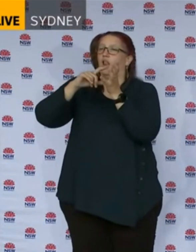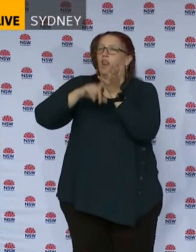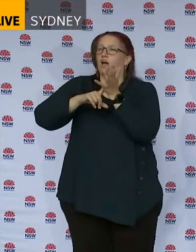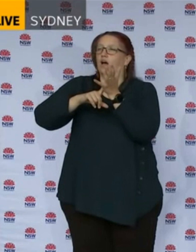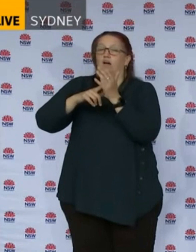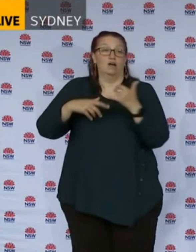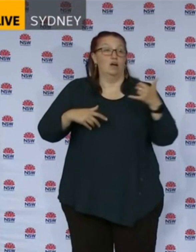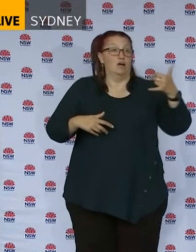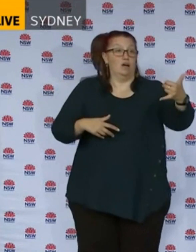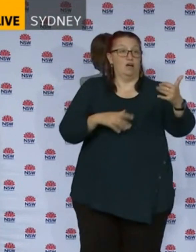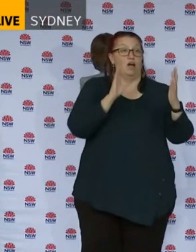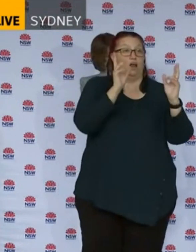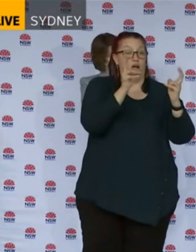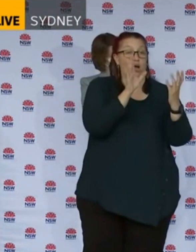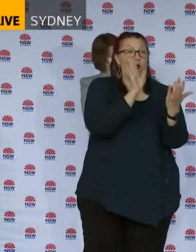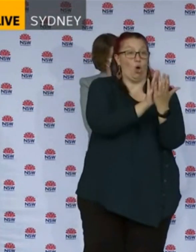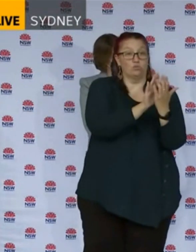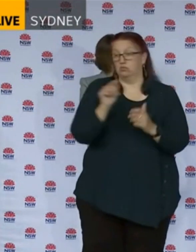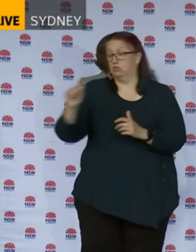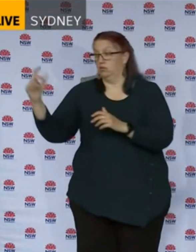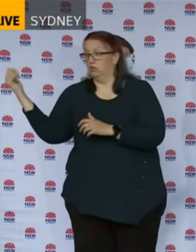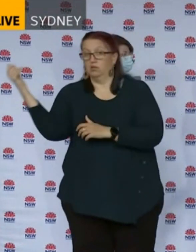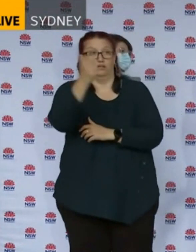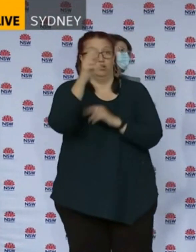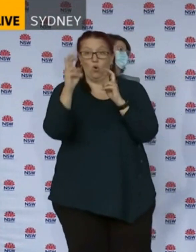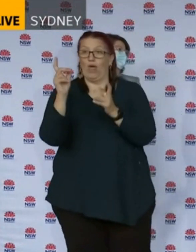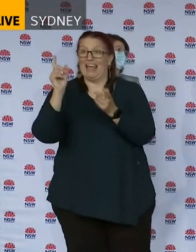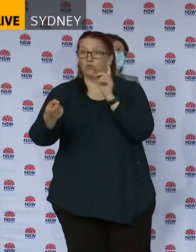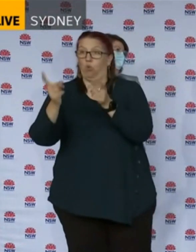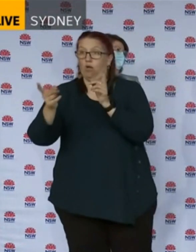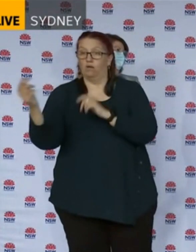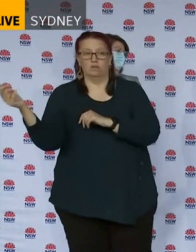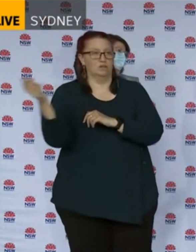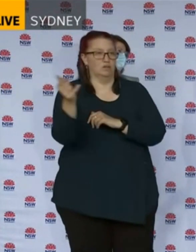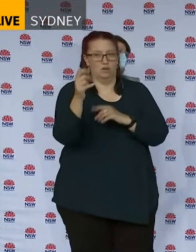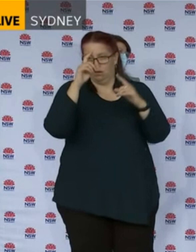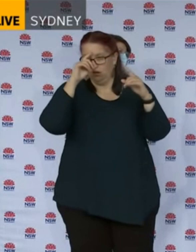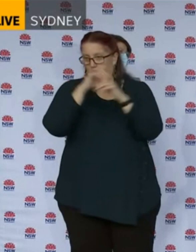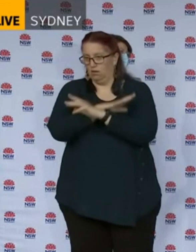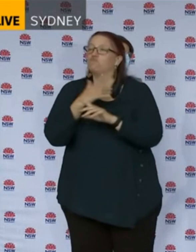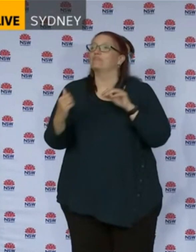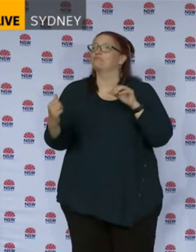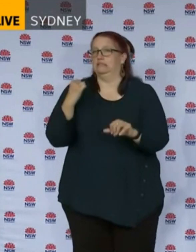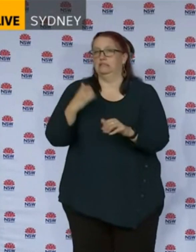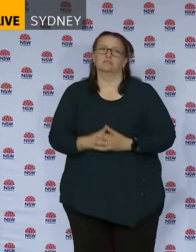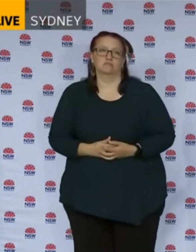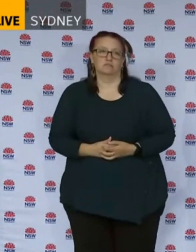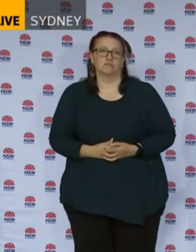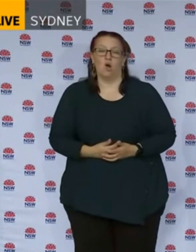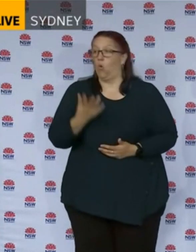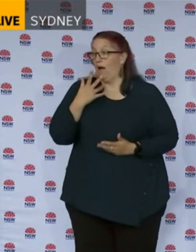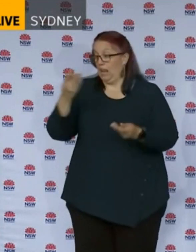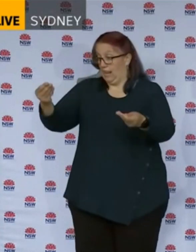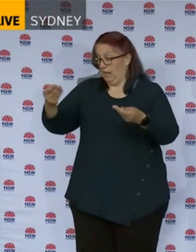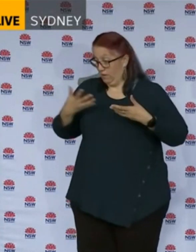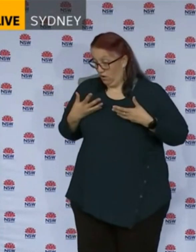regret that. As soon as it's been alerted to, we contacted the Minister. We've